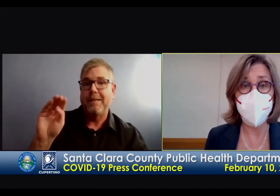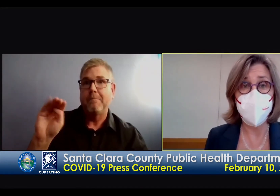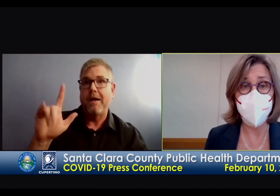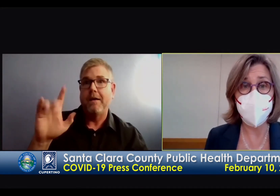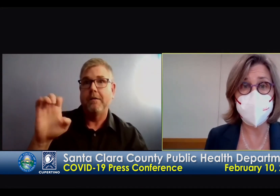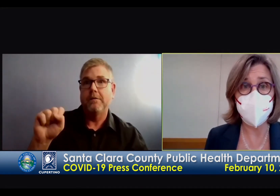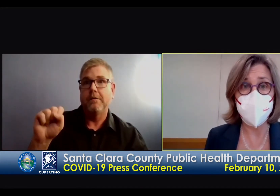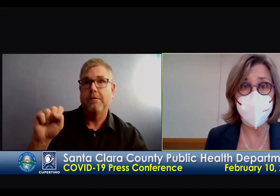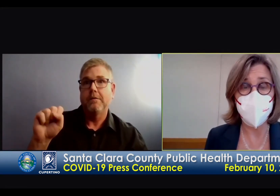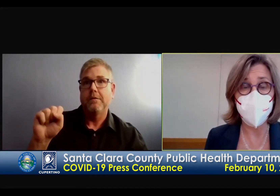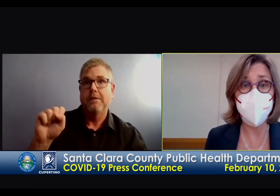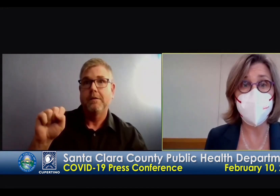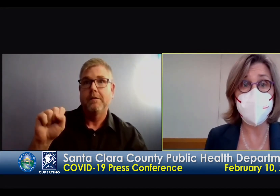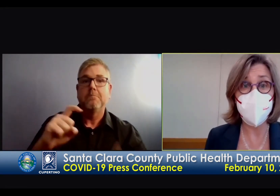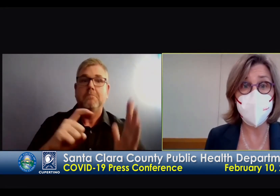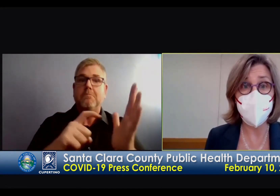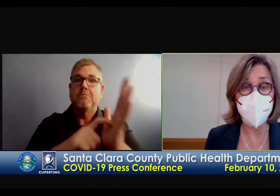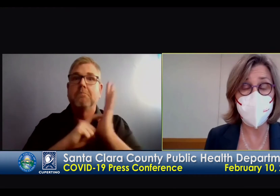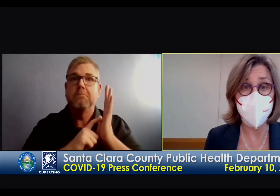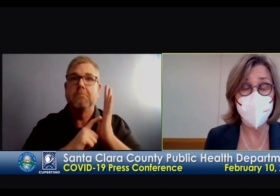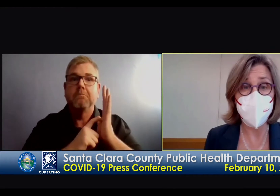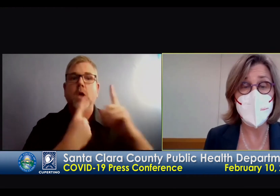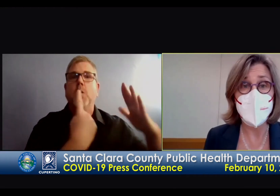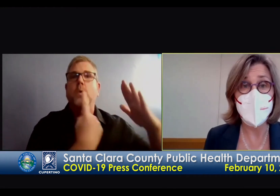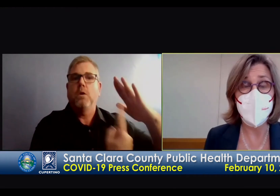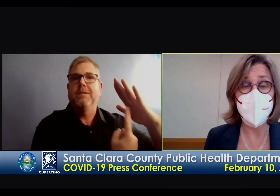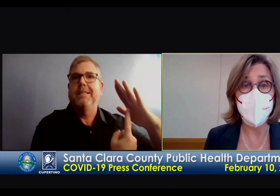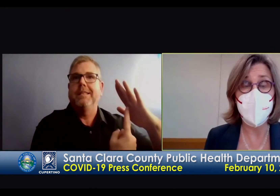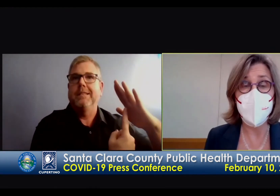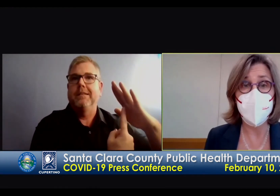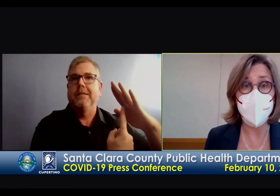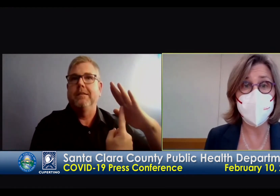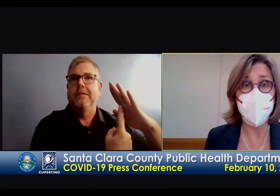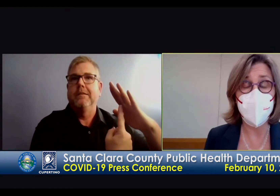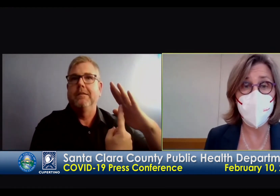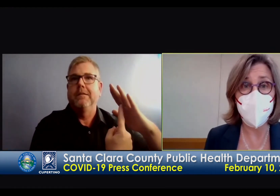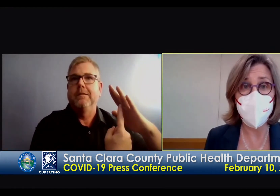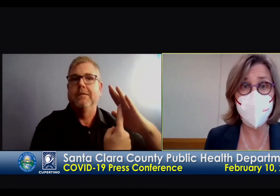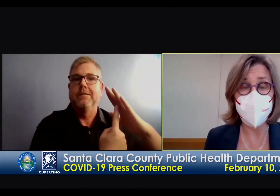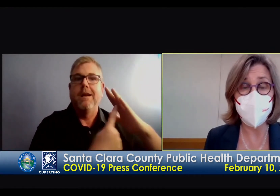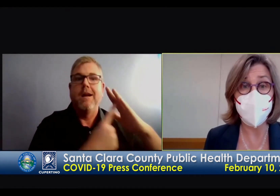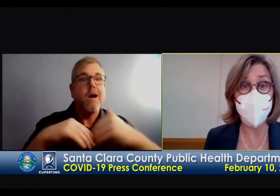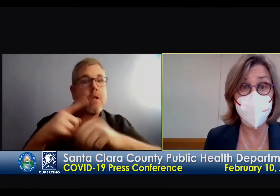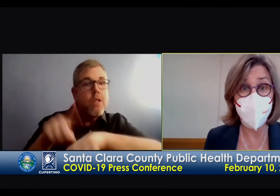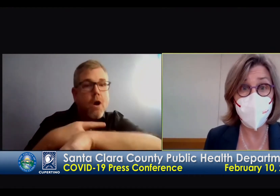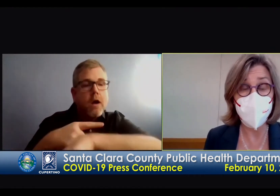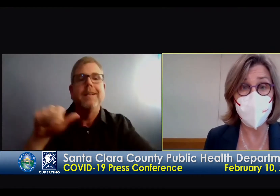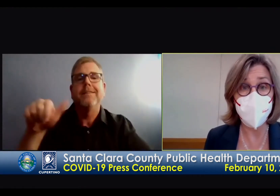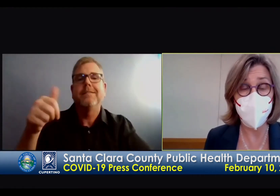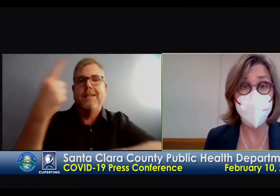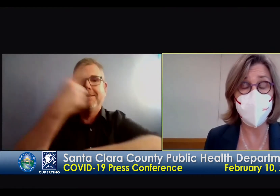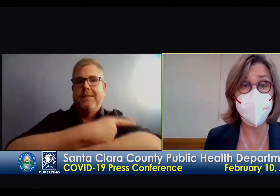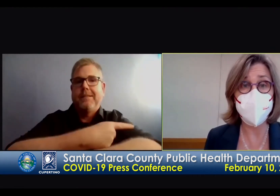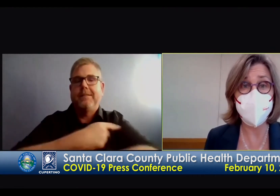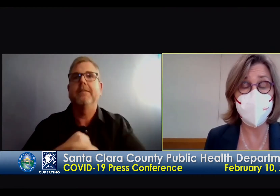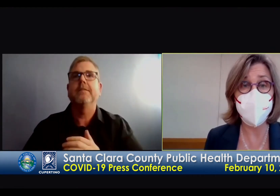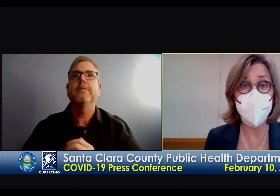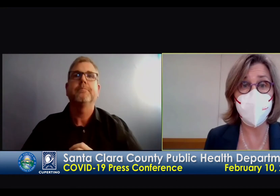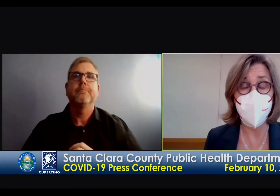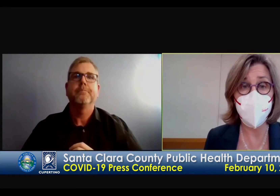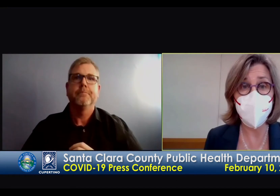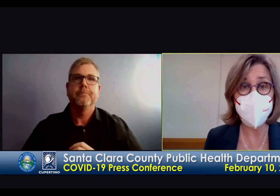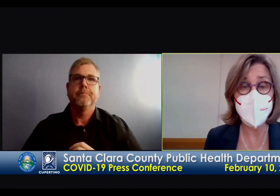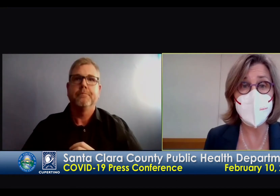had international travel, returned to our county, and was 100% compliant with that, stayed in